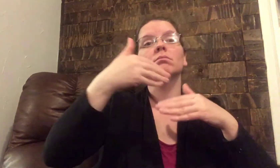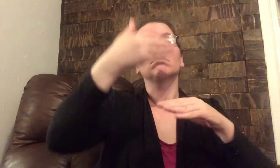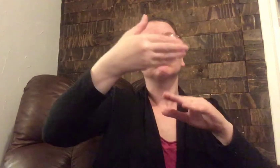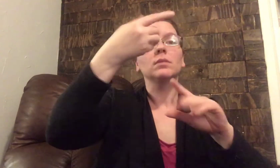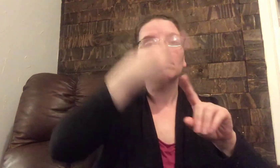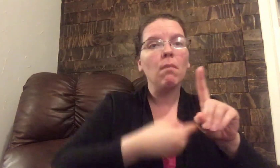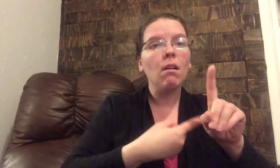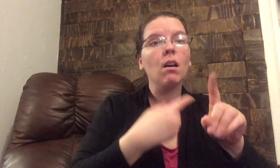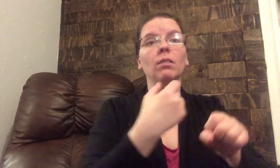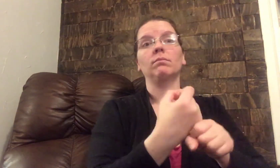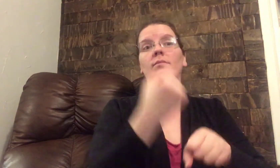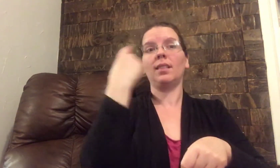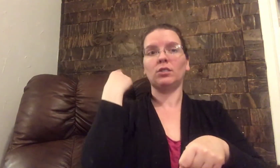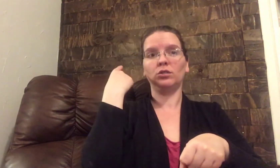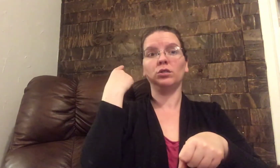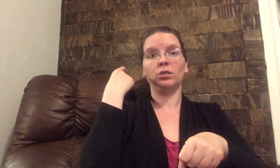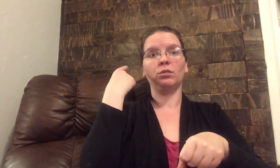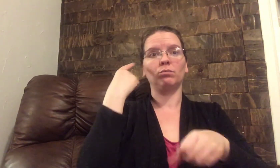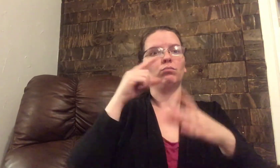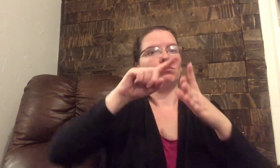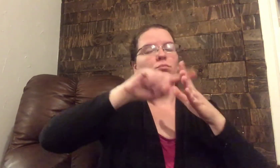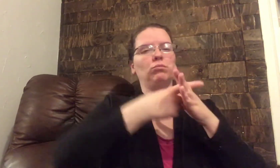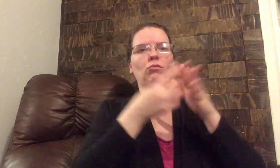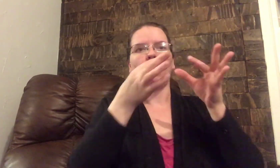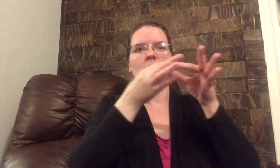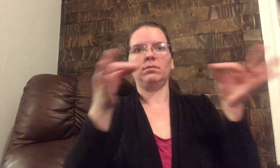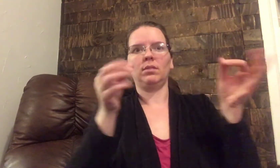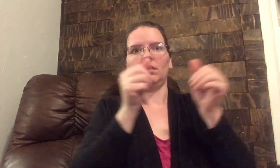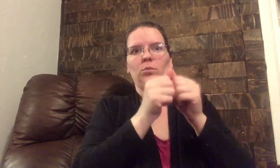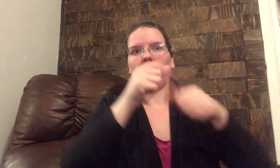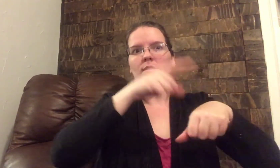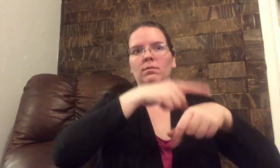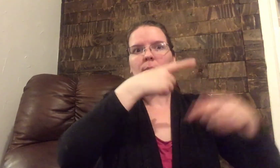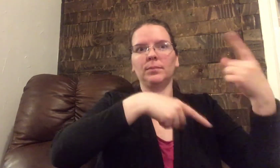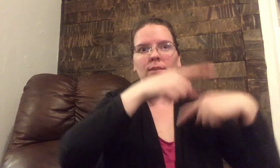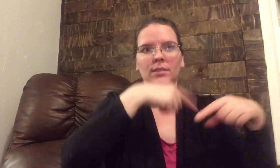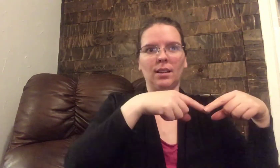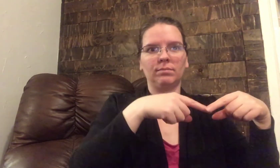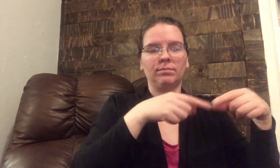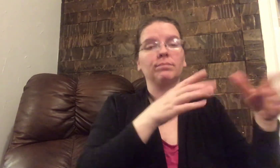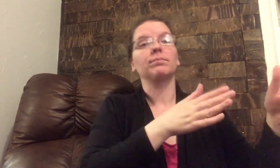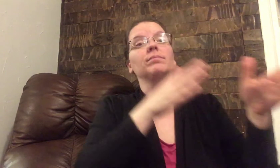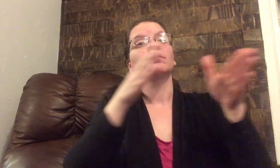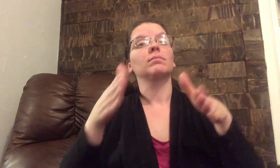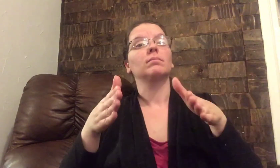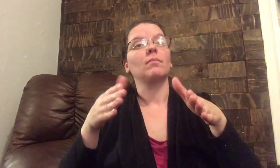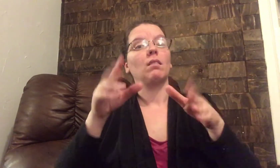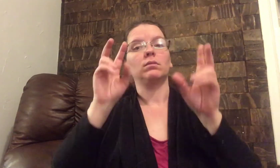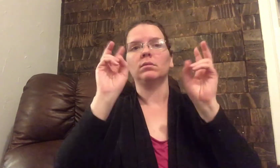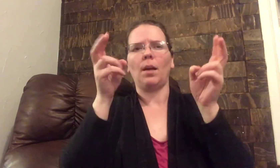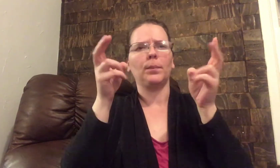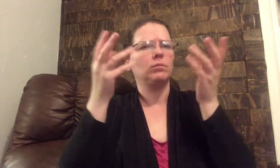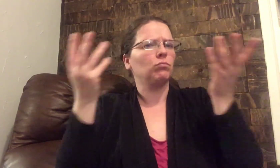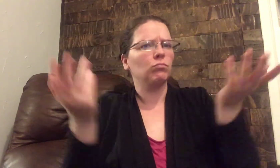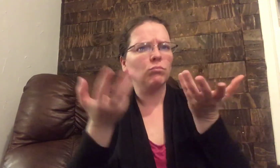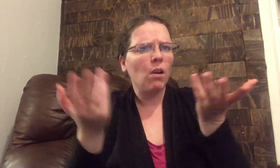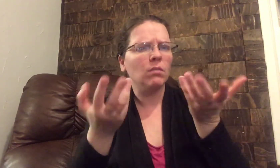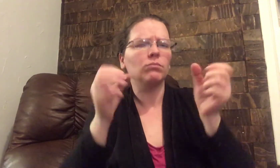weeks, next month, last year. You begin your sentence with the time sign. Secondly is the